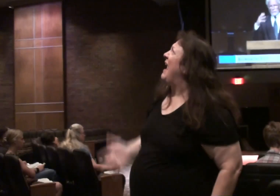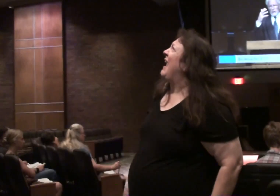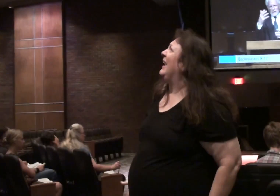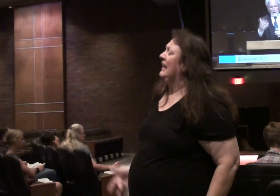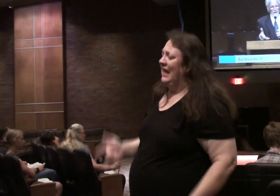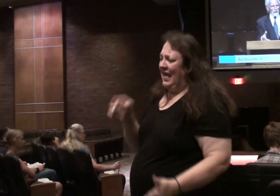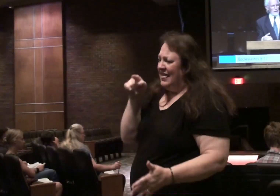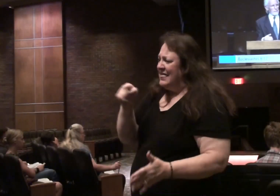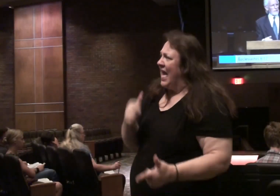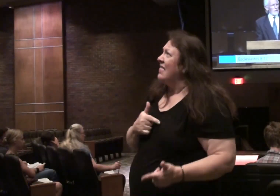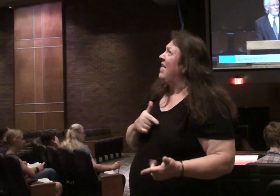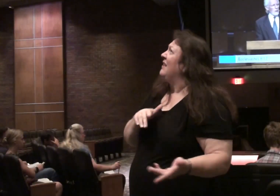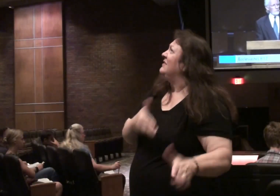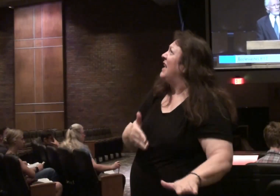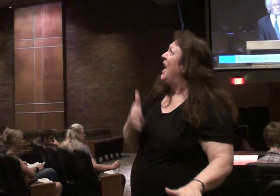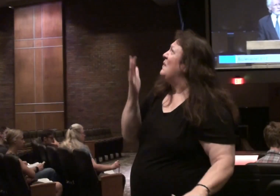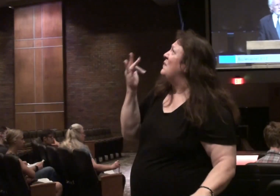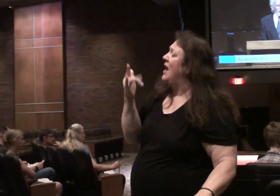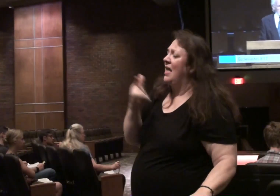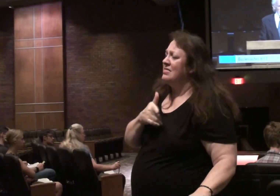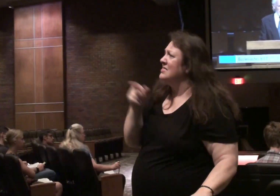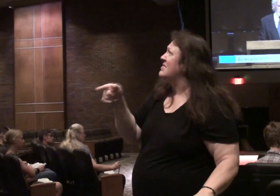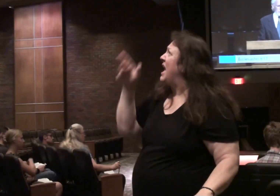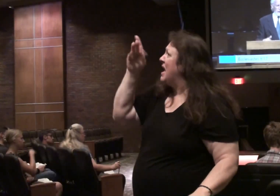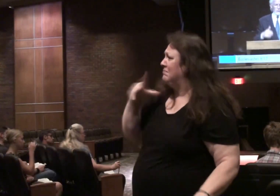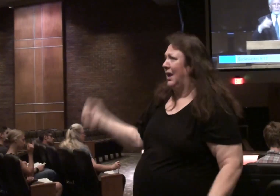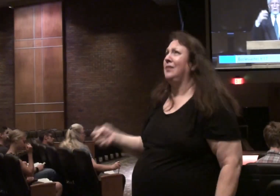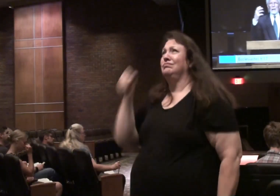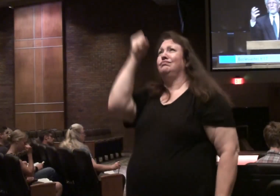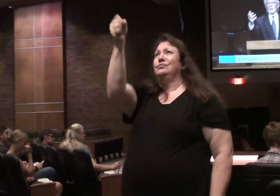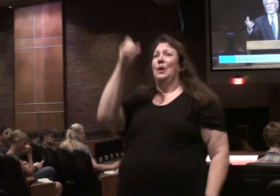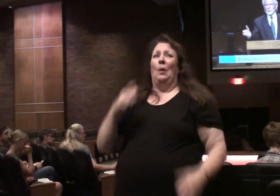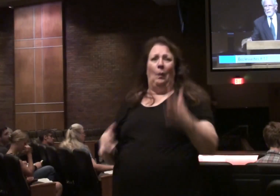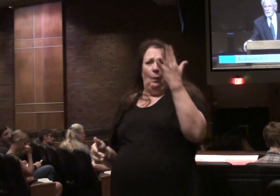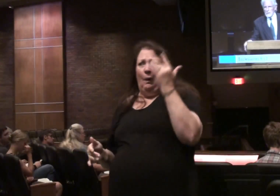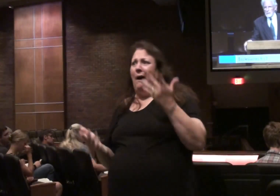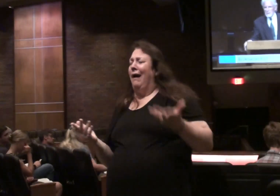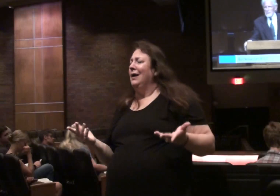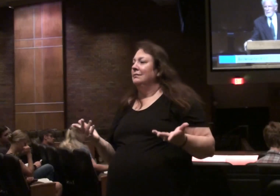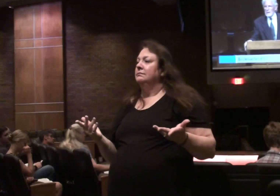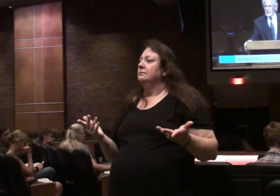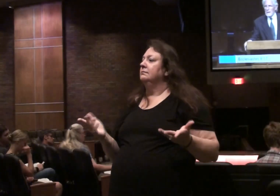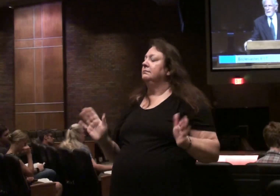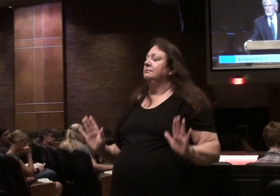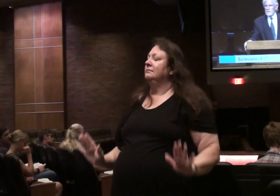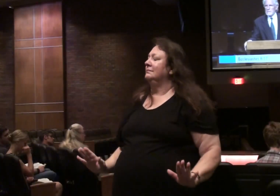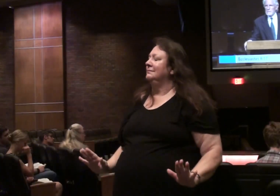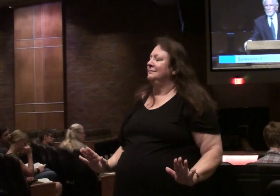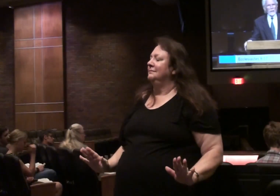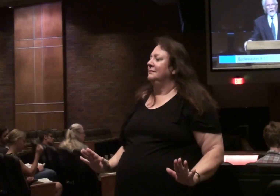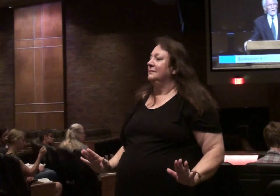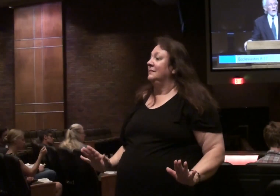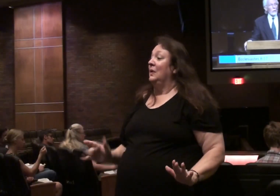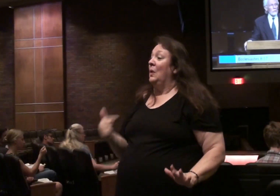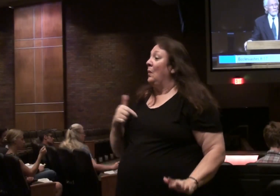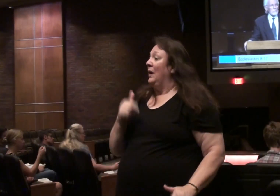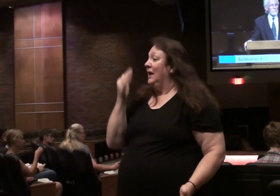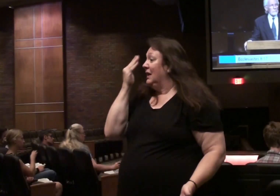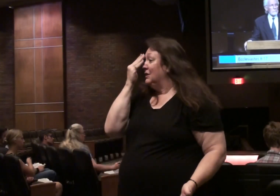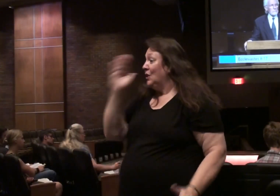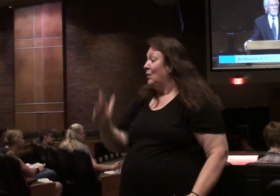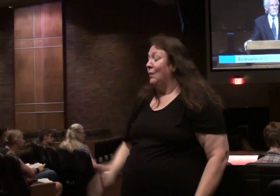Why would you take their life? Why would you put that man in power? Why would you? We can't know.